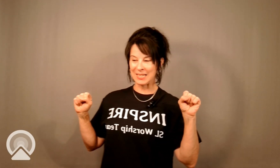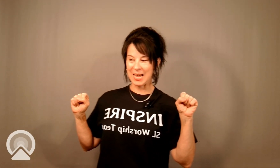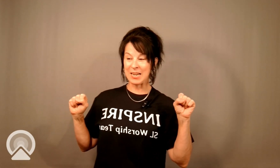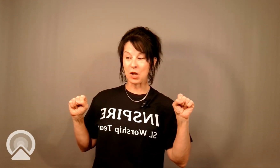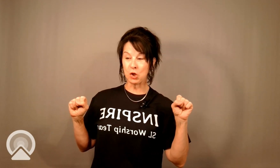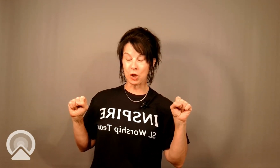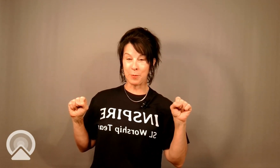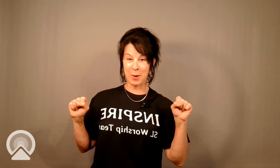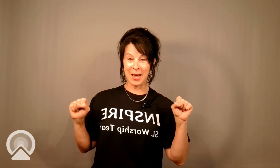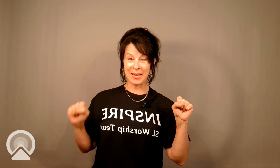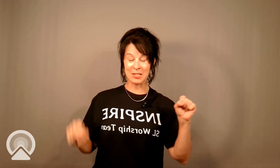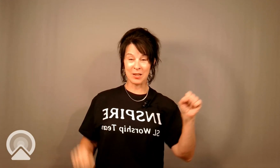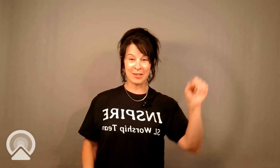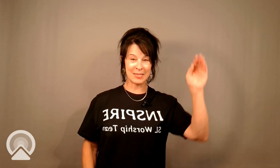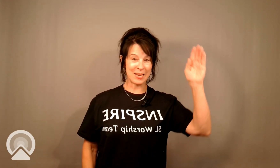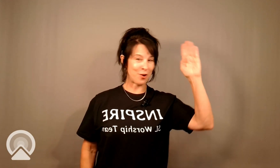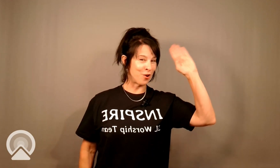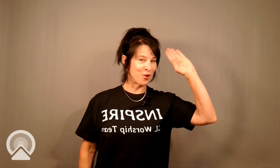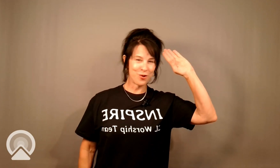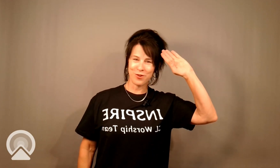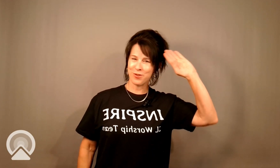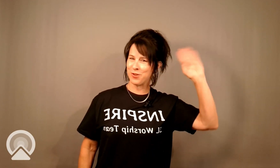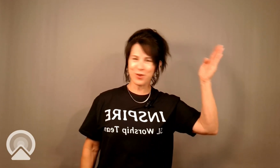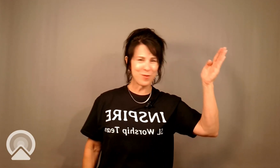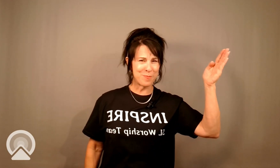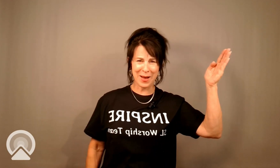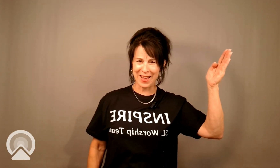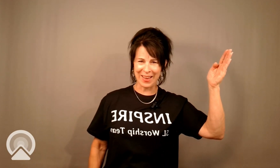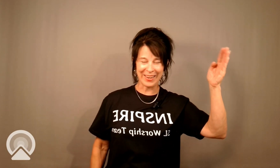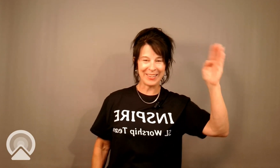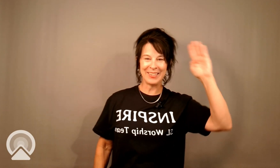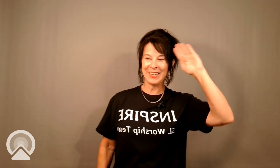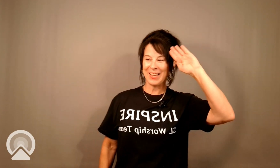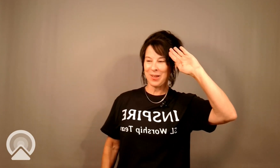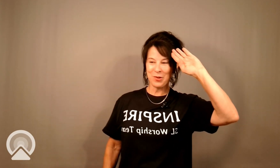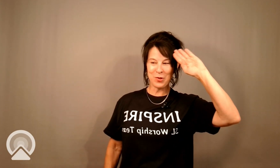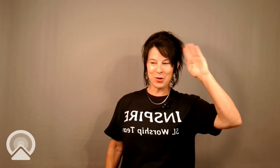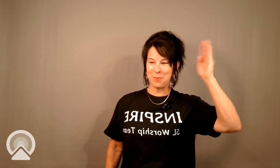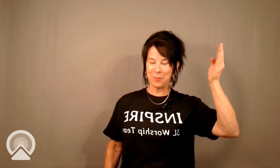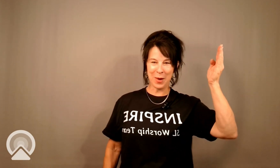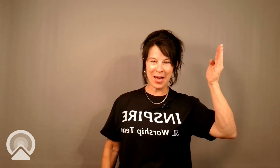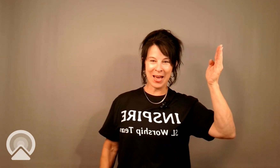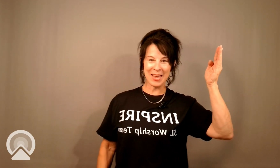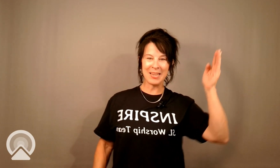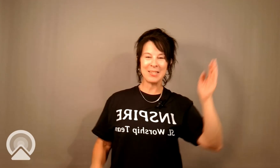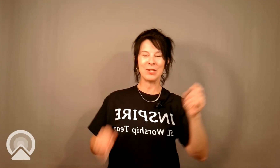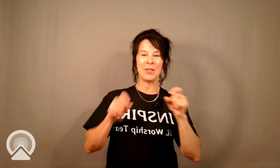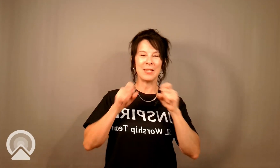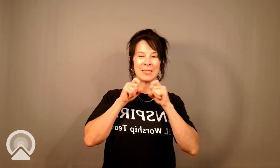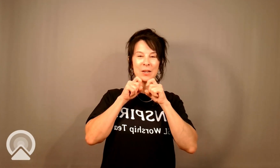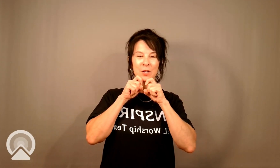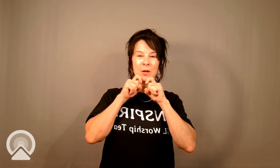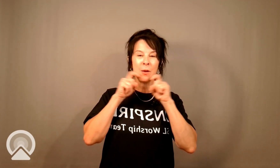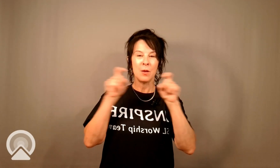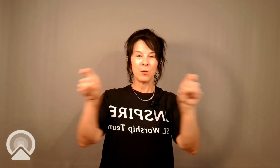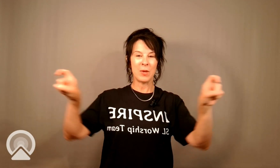line, goodbye to the sinner. Goodbye. Goodbye to the sinner. We have